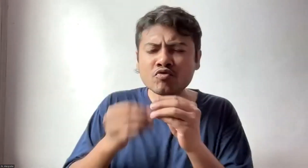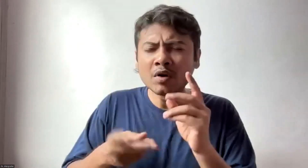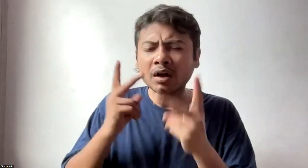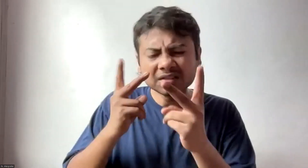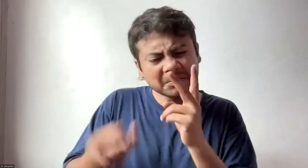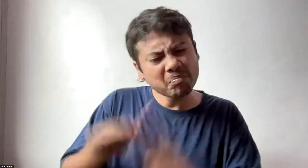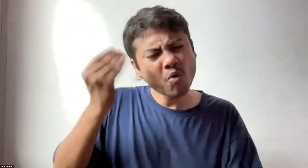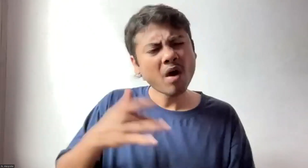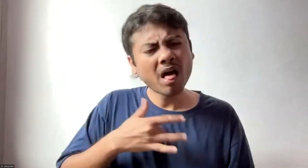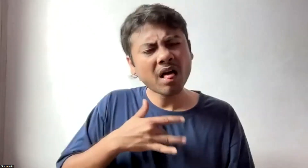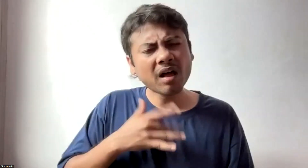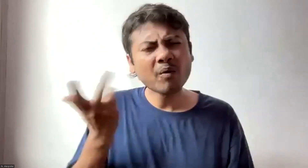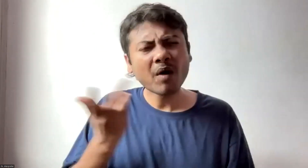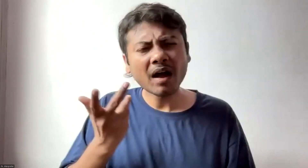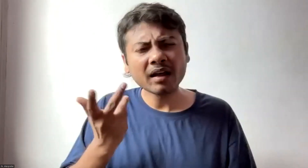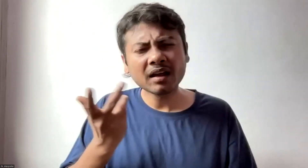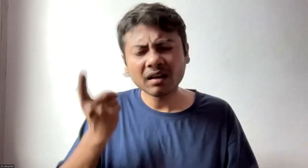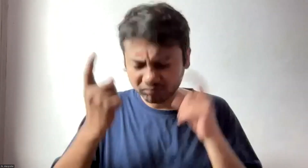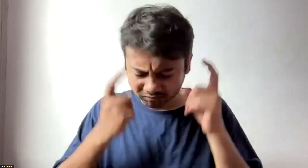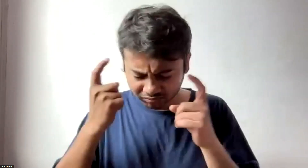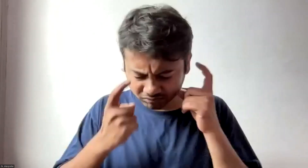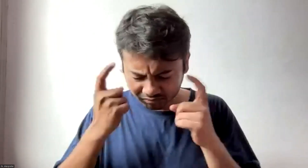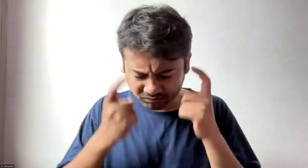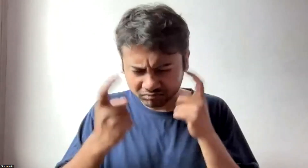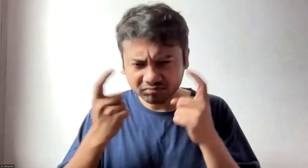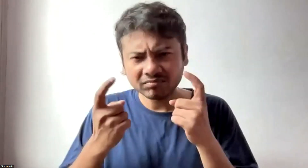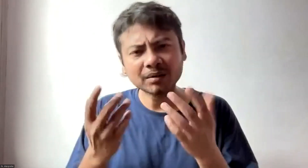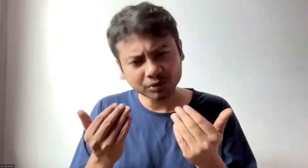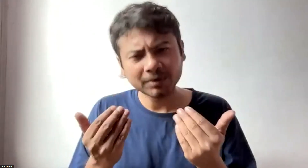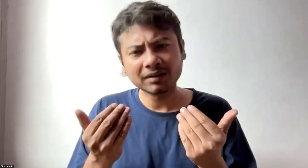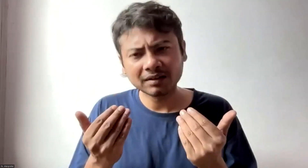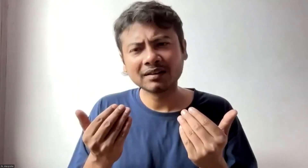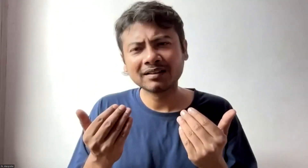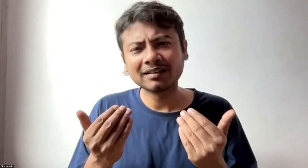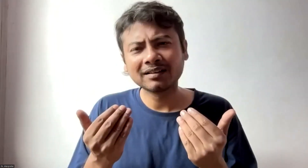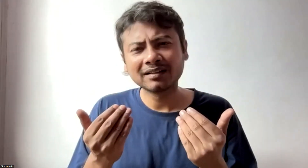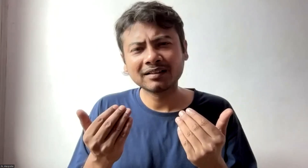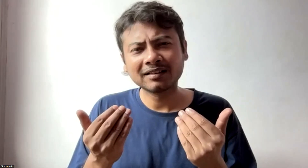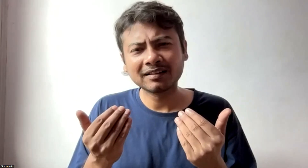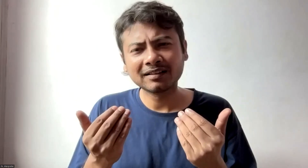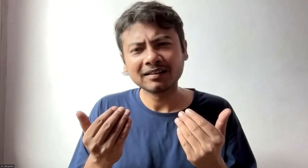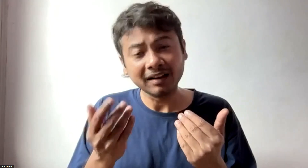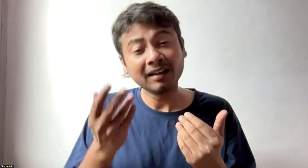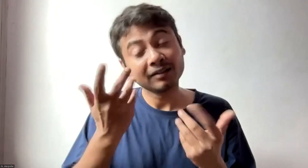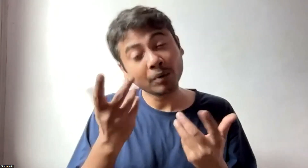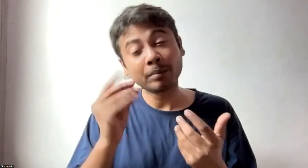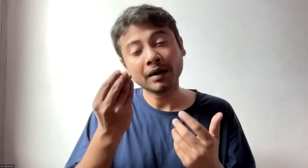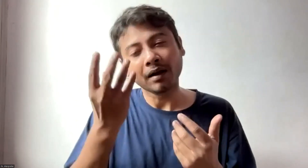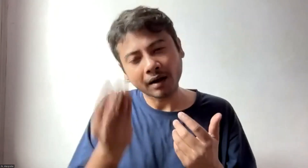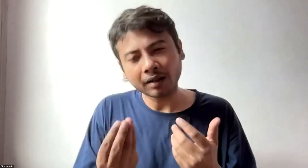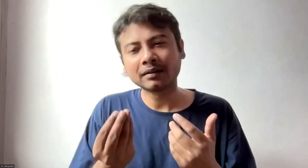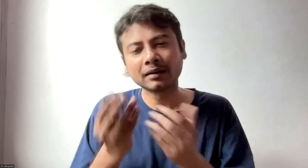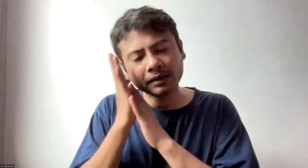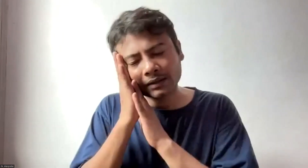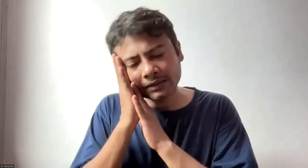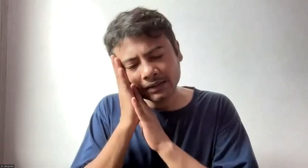when you go to sleep for half an hour, at least you should lie down quietly and think, What have I done wrong? And am